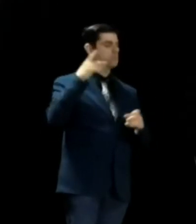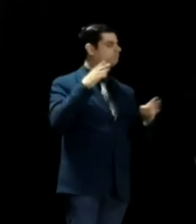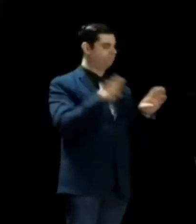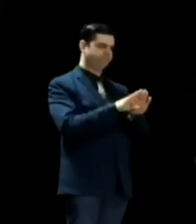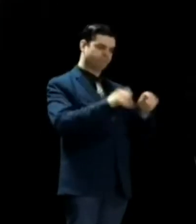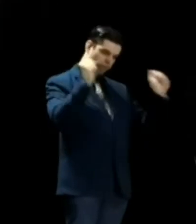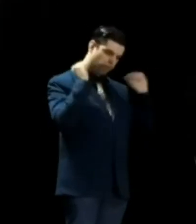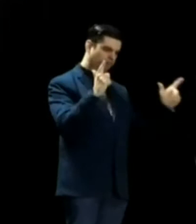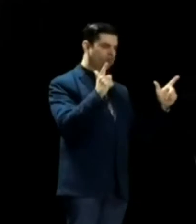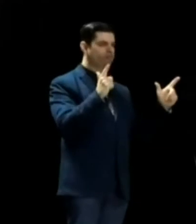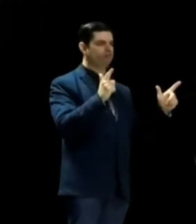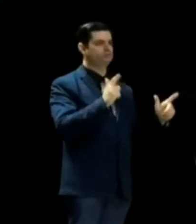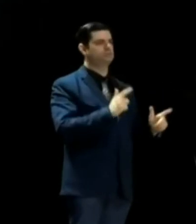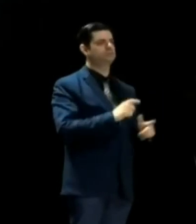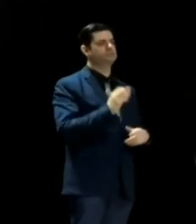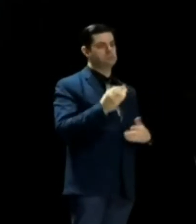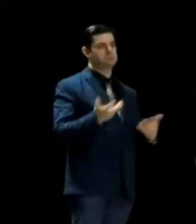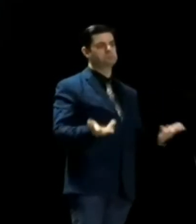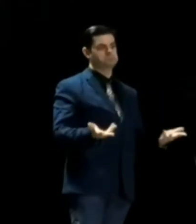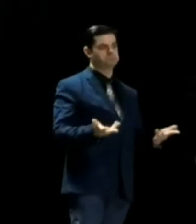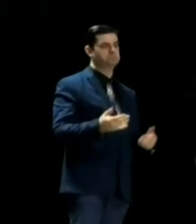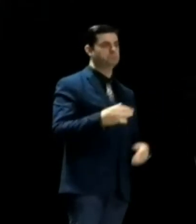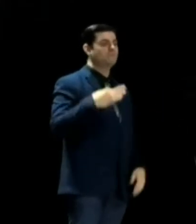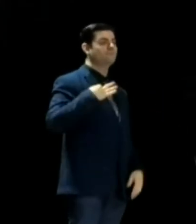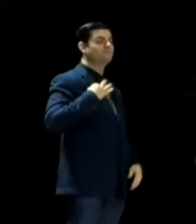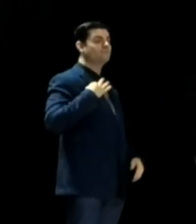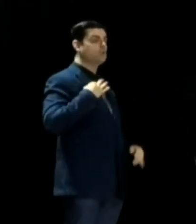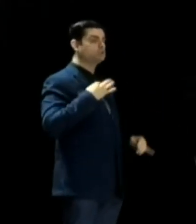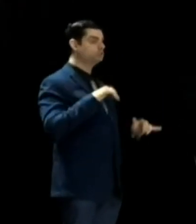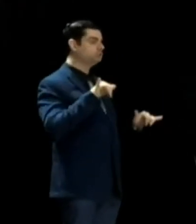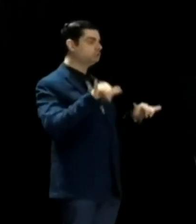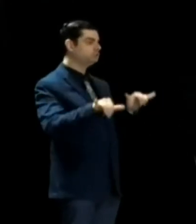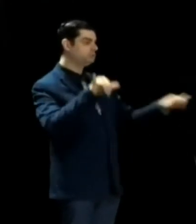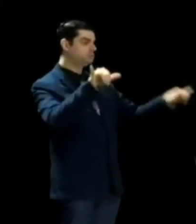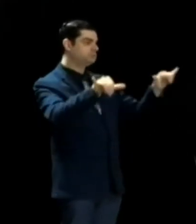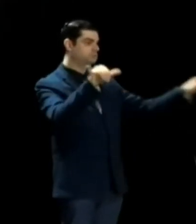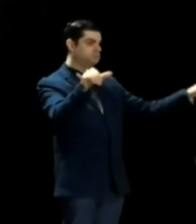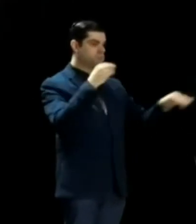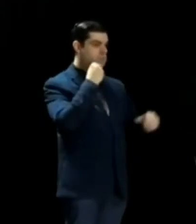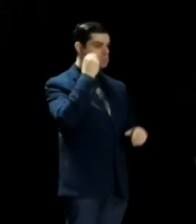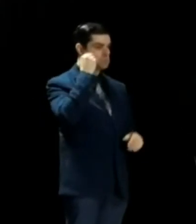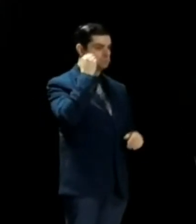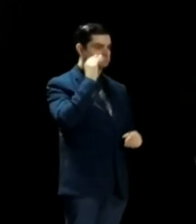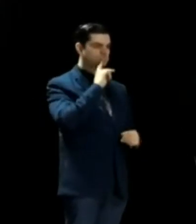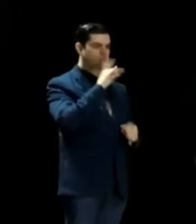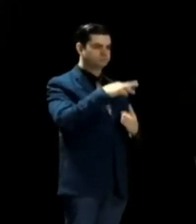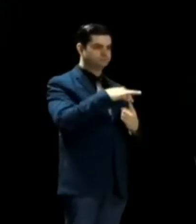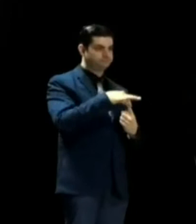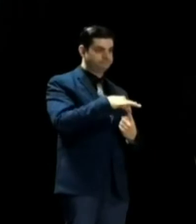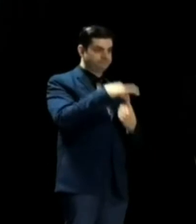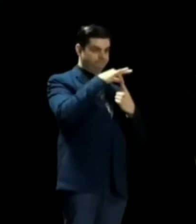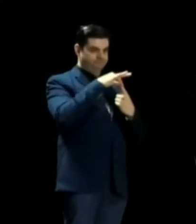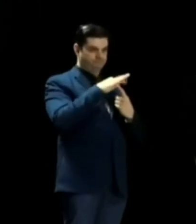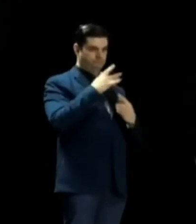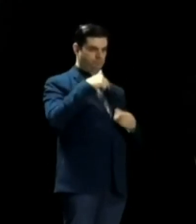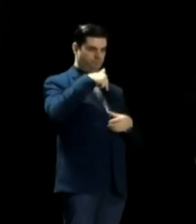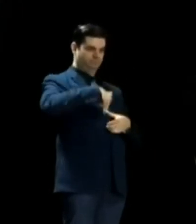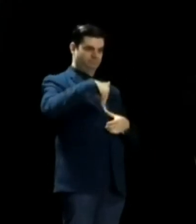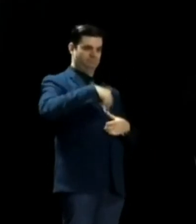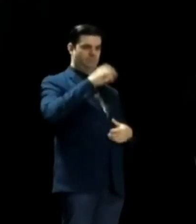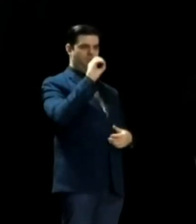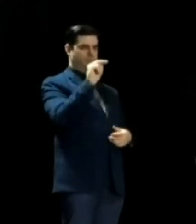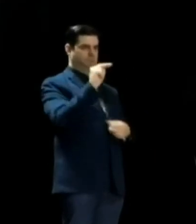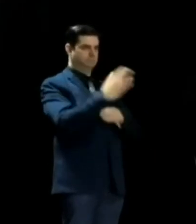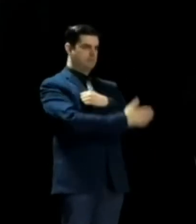that. Our voluntary shelter in place is unique to our county. We'll talk with everybody. We'll review the